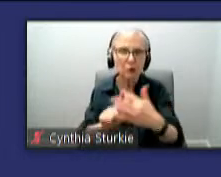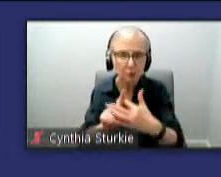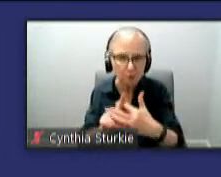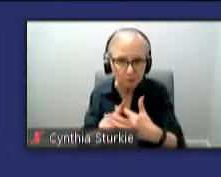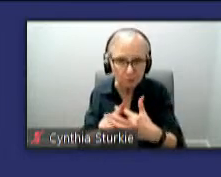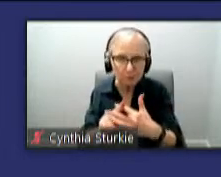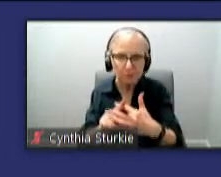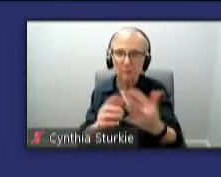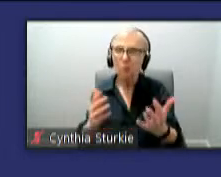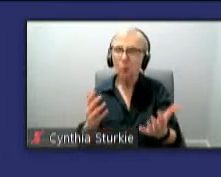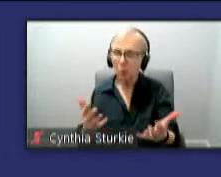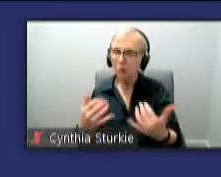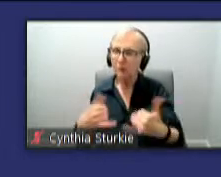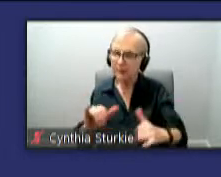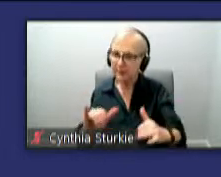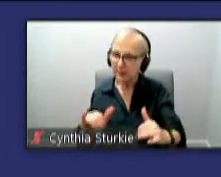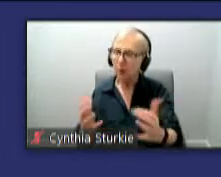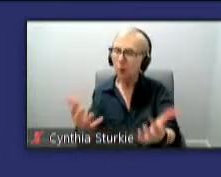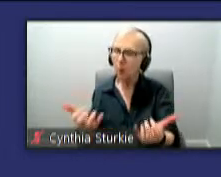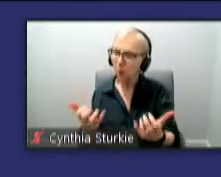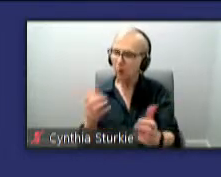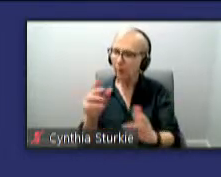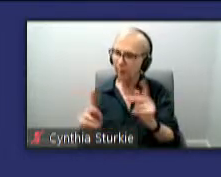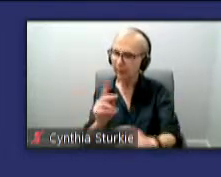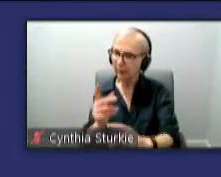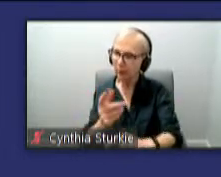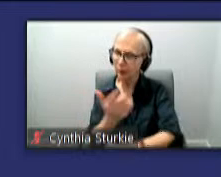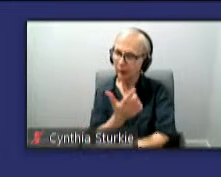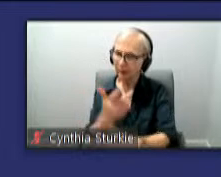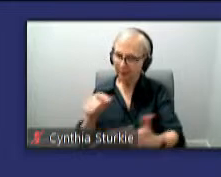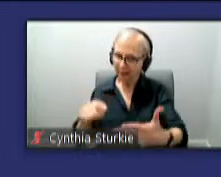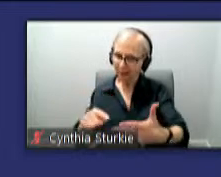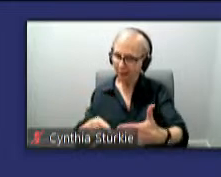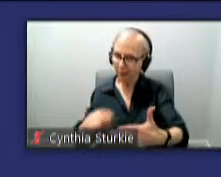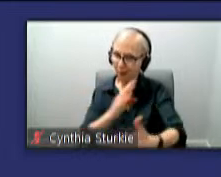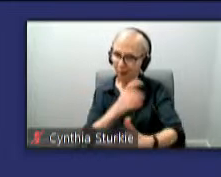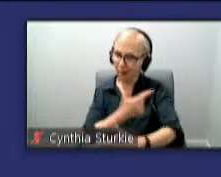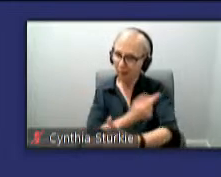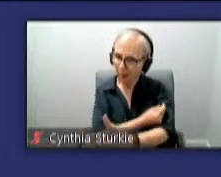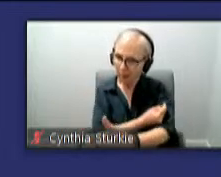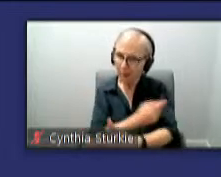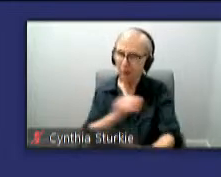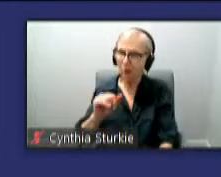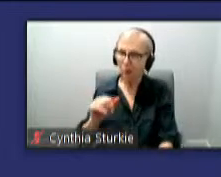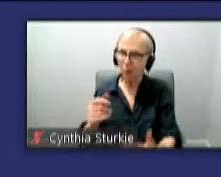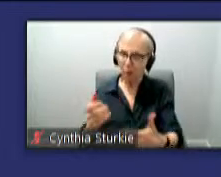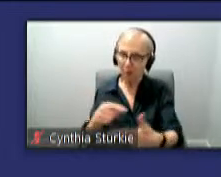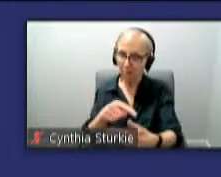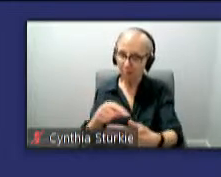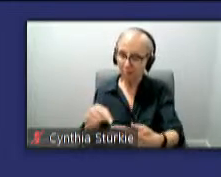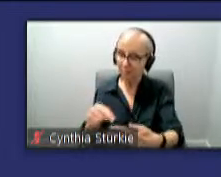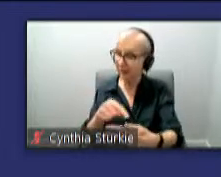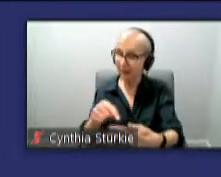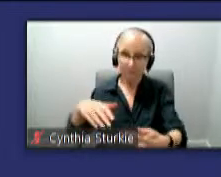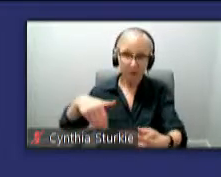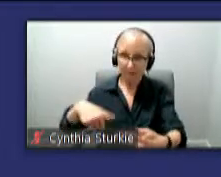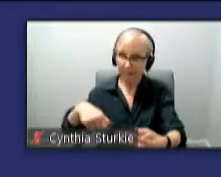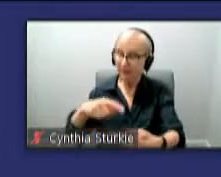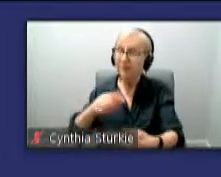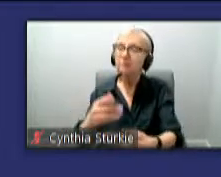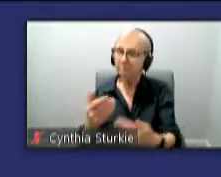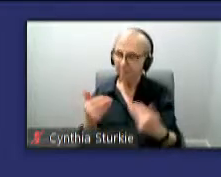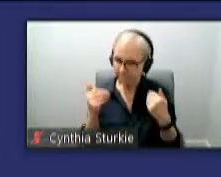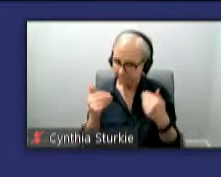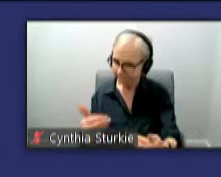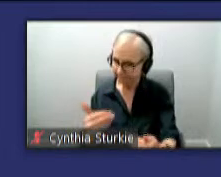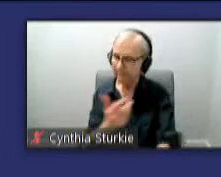people to get boosted or get immunized if they are unvaccinated. This will certainly help